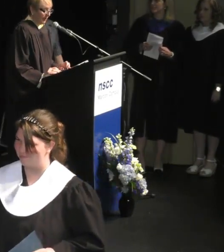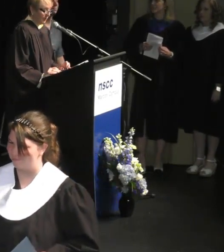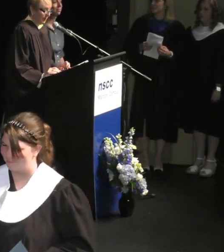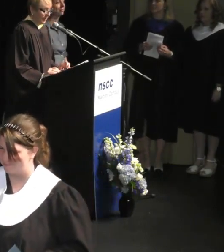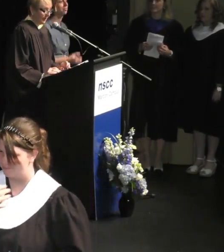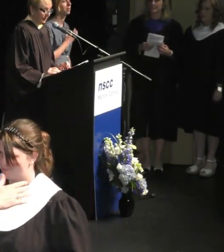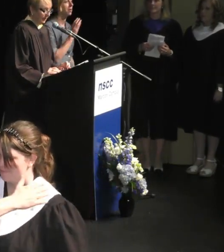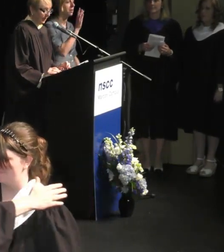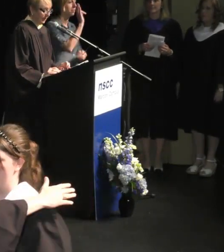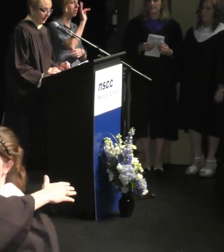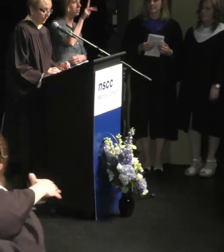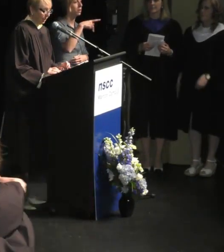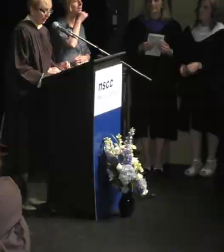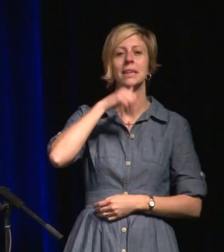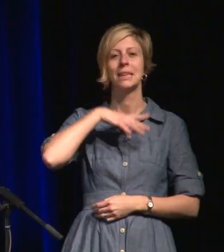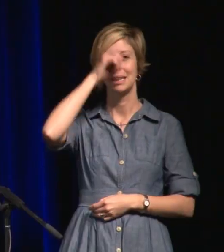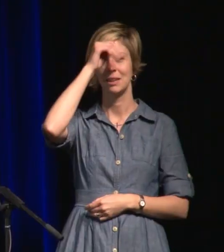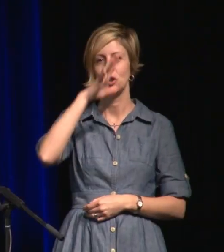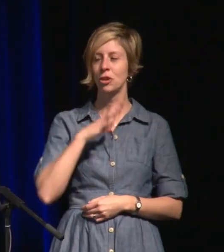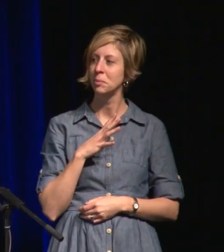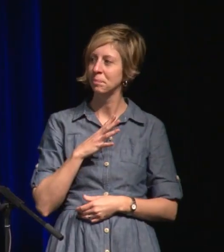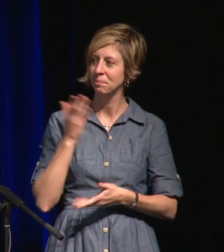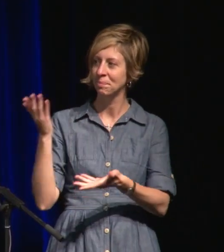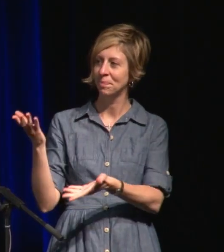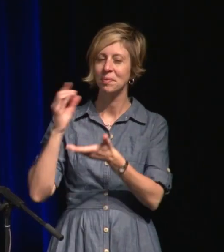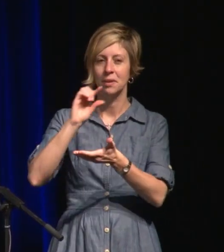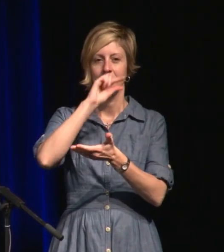Madam Vice President, ladies and gentlemen, the